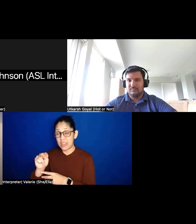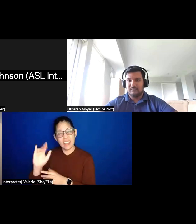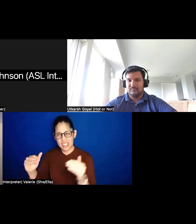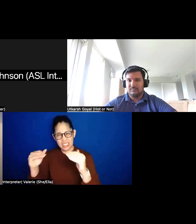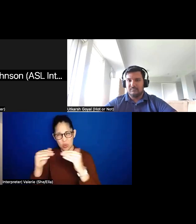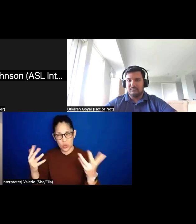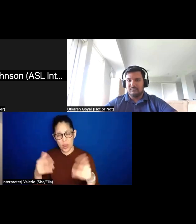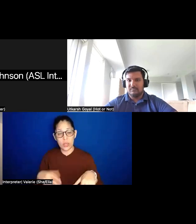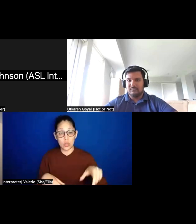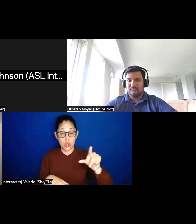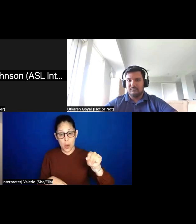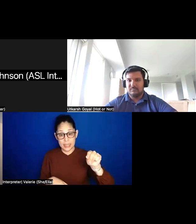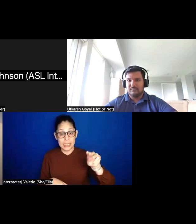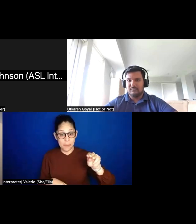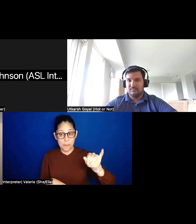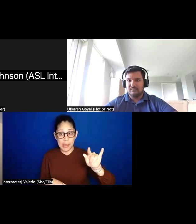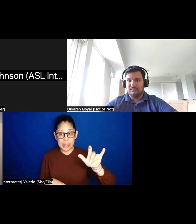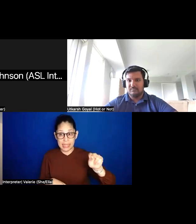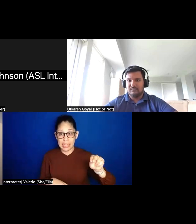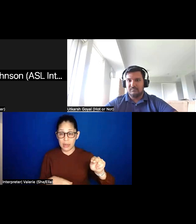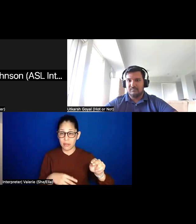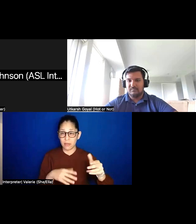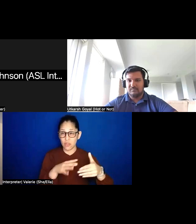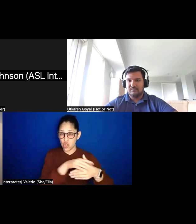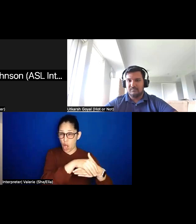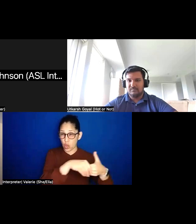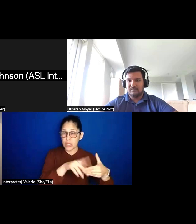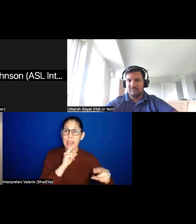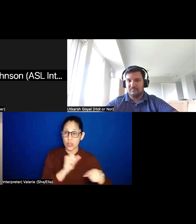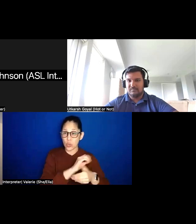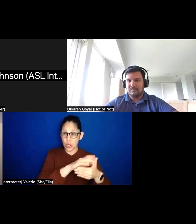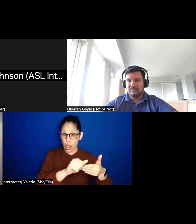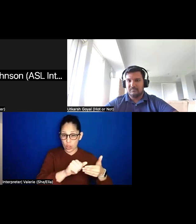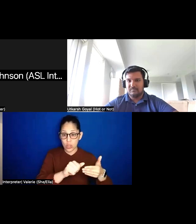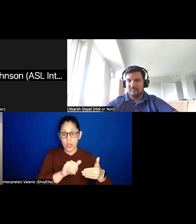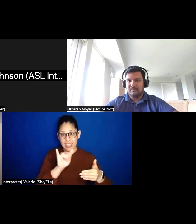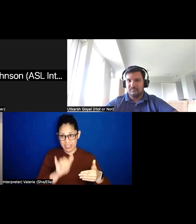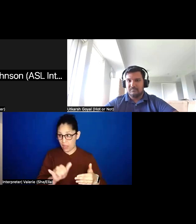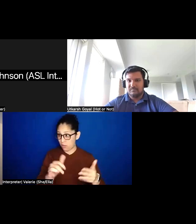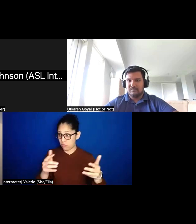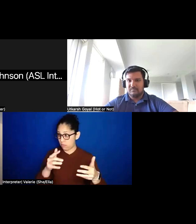million dollars. So we raised about $5 million. And yeah, it was in about 6 hours, I think.